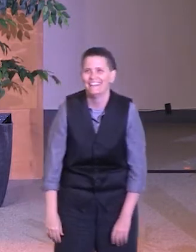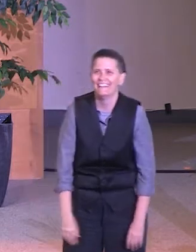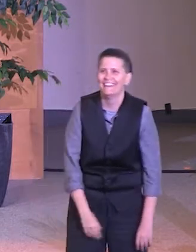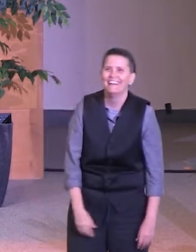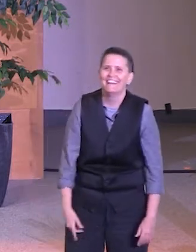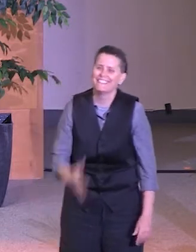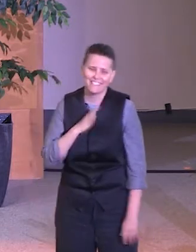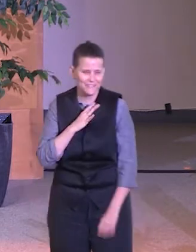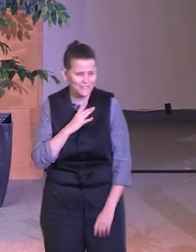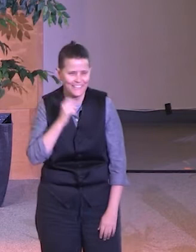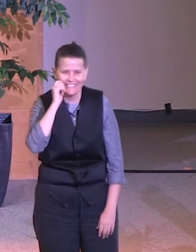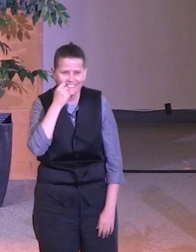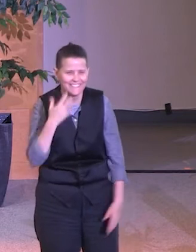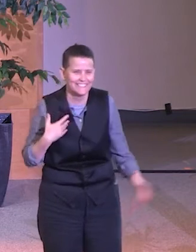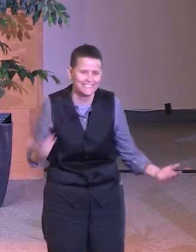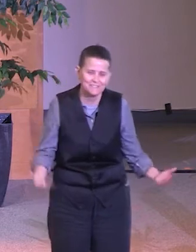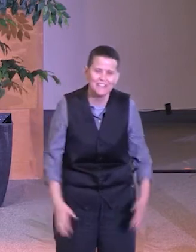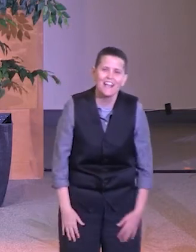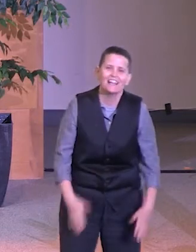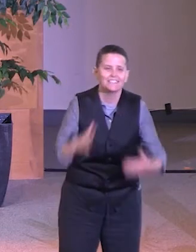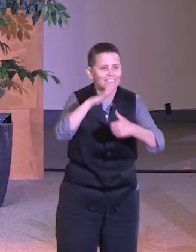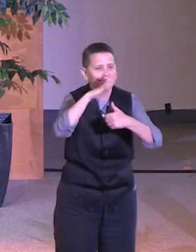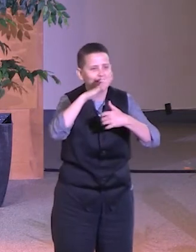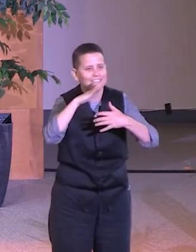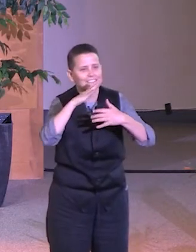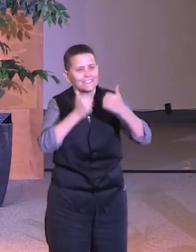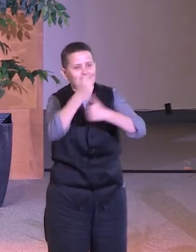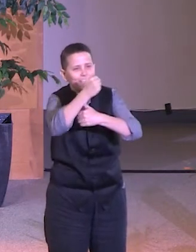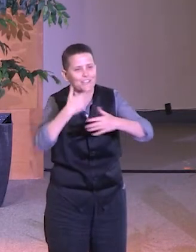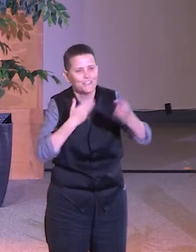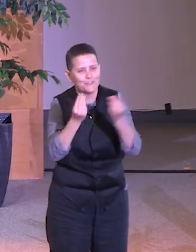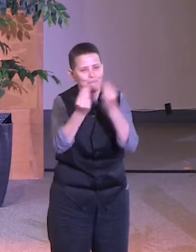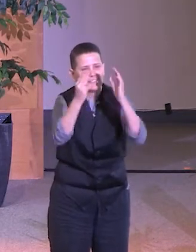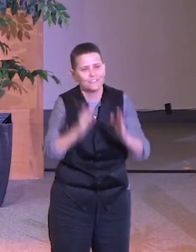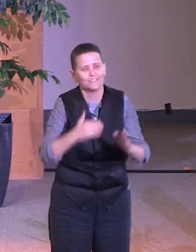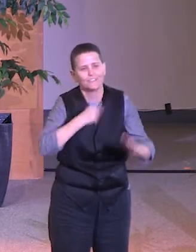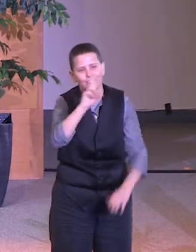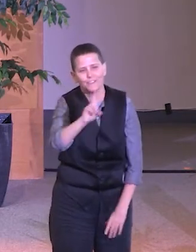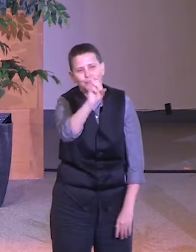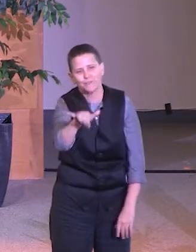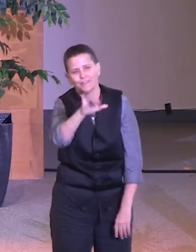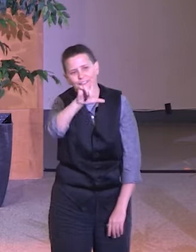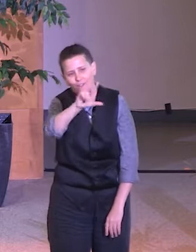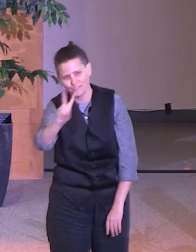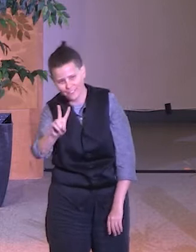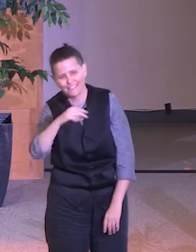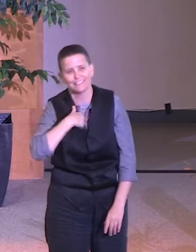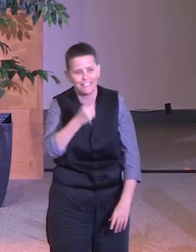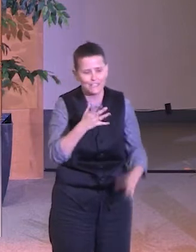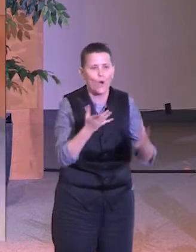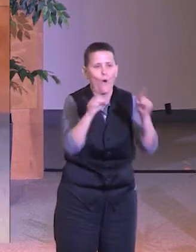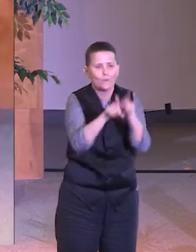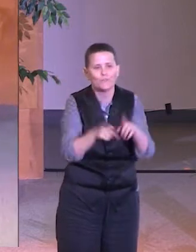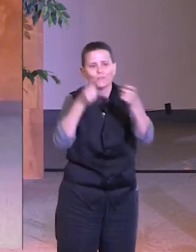Super cool. He is the senior minister at Unity Las Vegas, and he's also the executive director for Unity Worldwide Ministries.